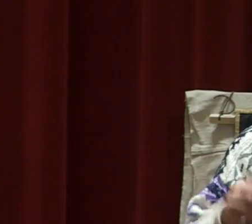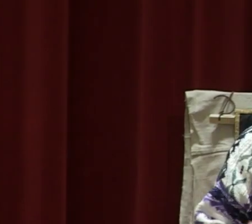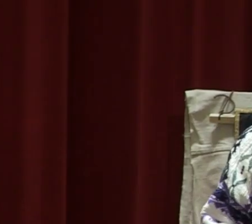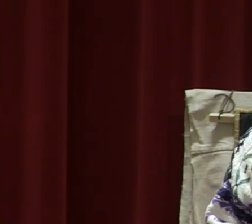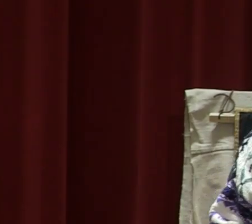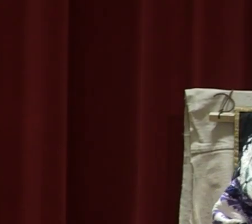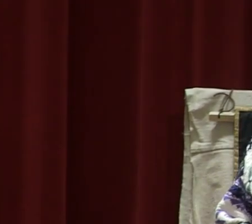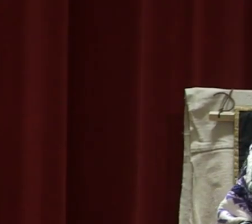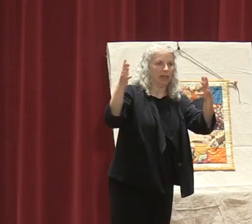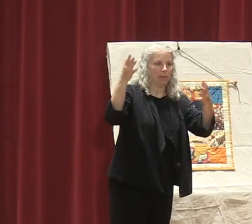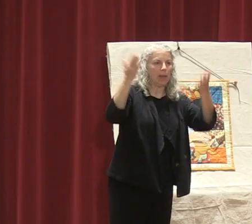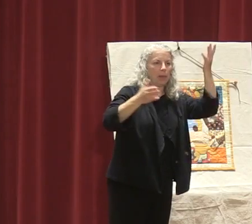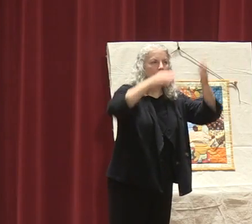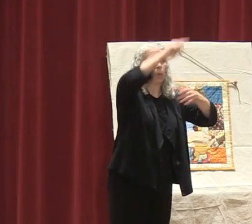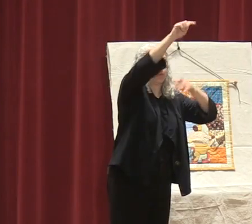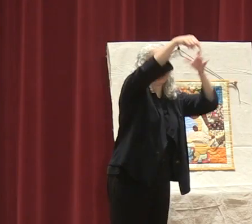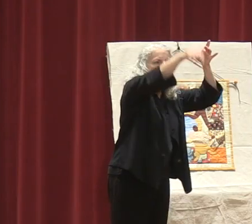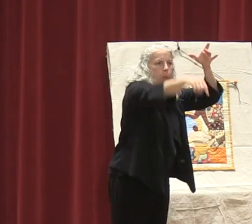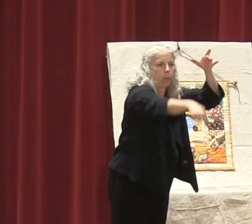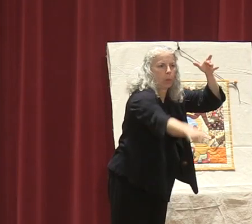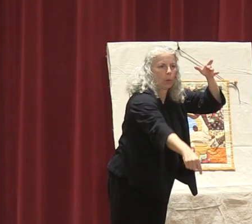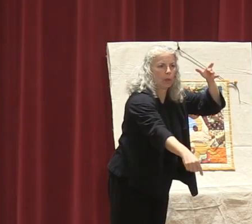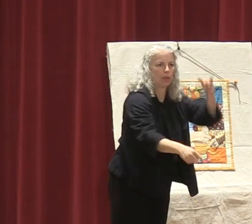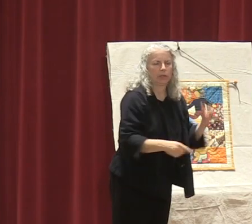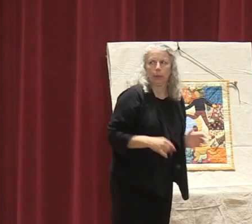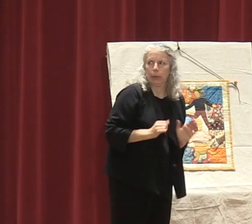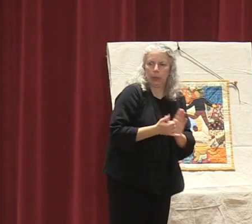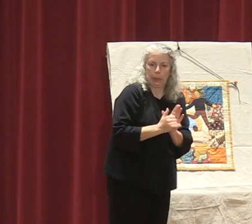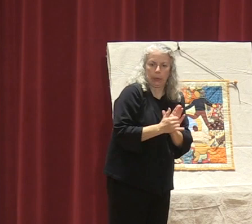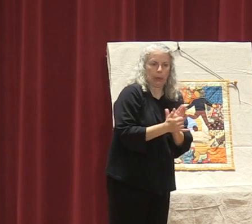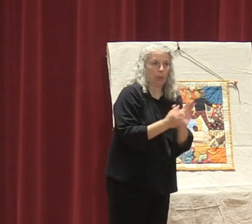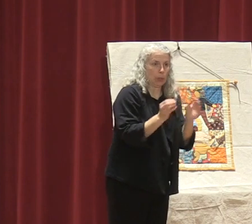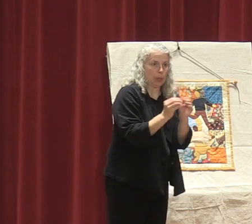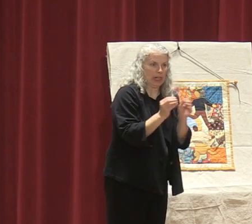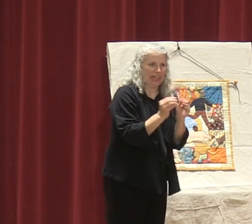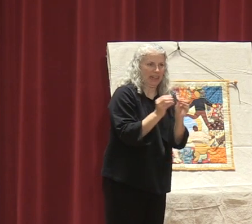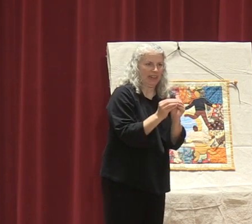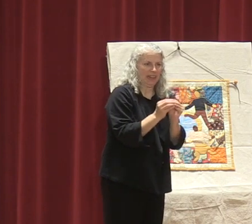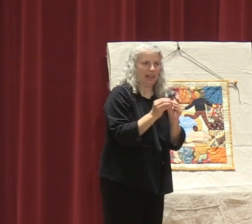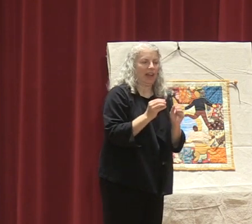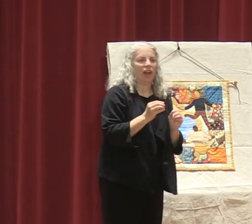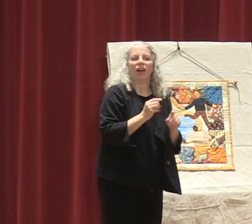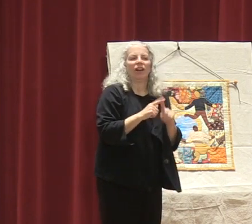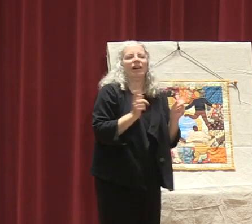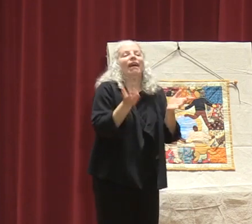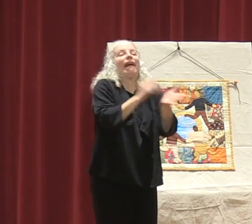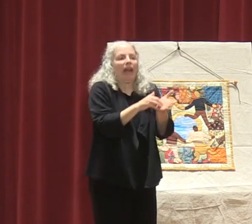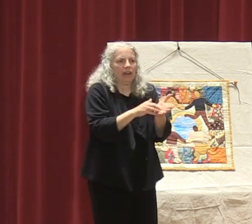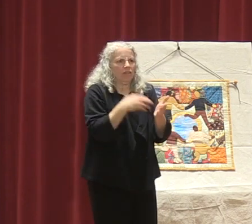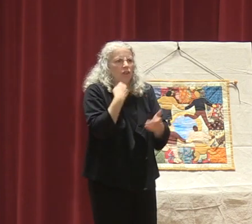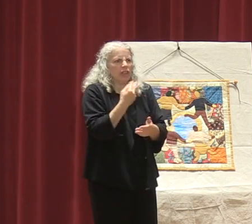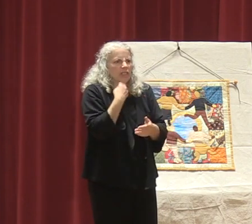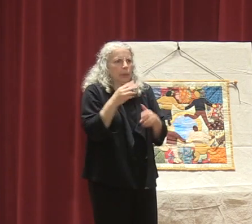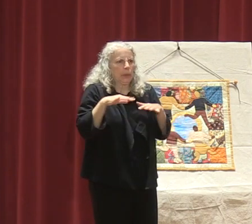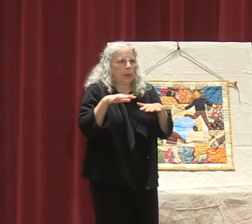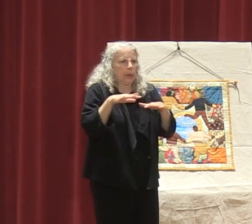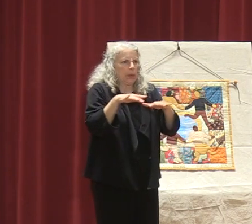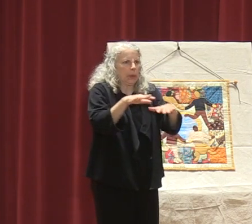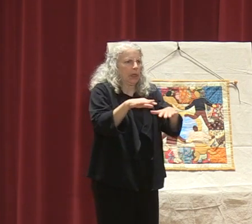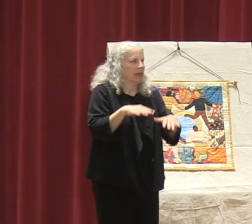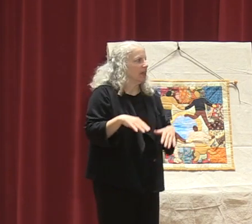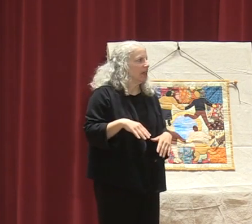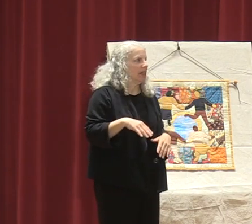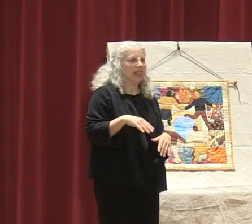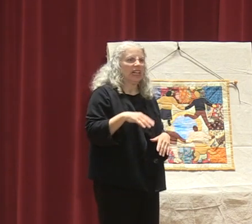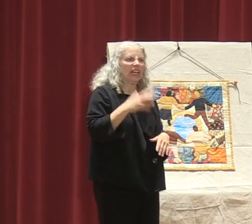he played on. But in a few moments, that eerie voice came again.